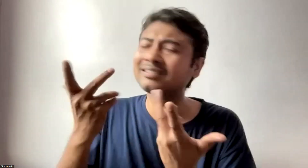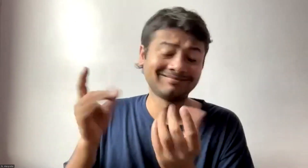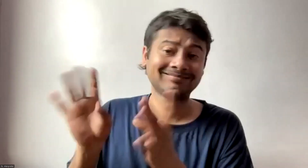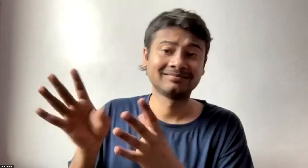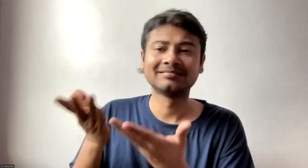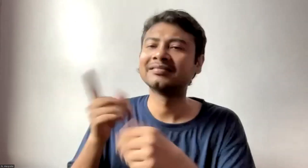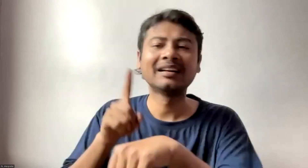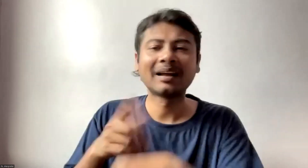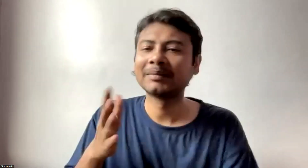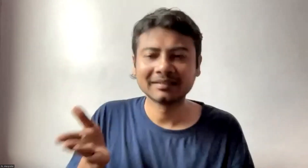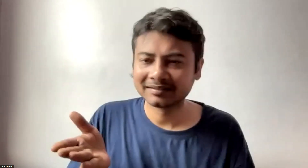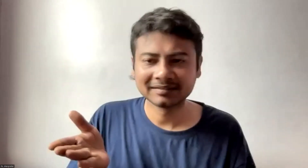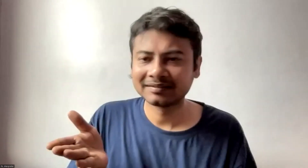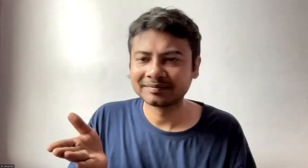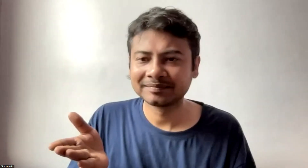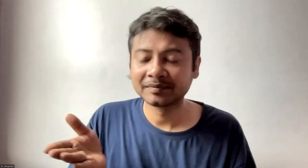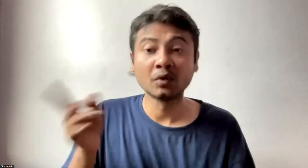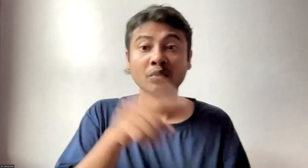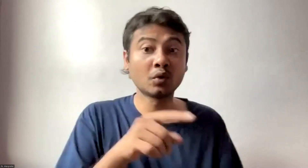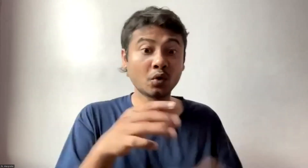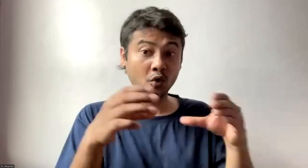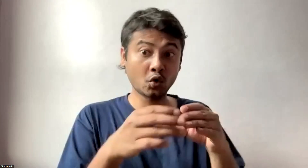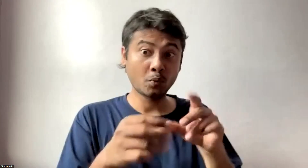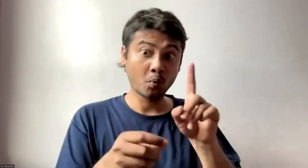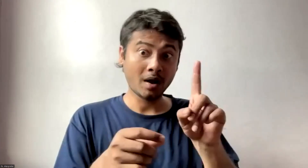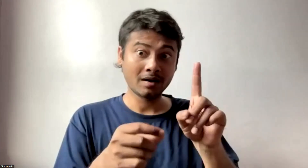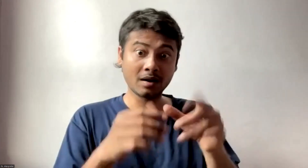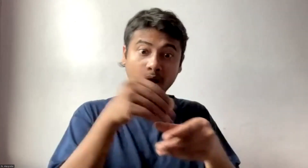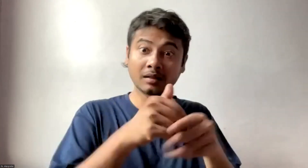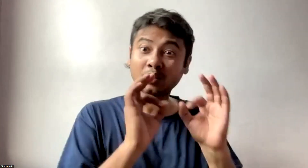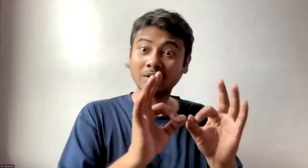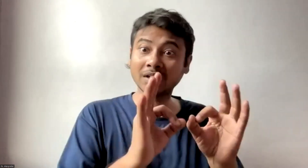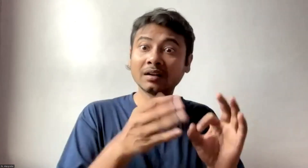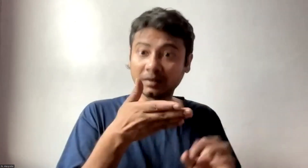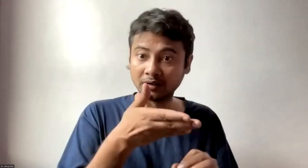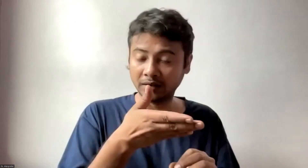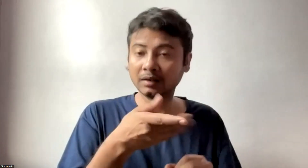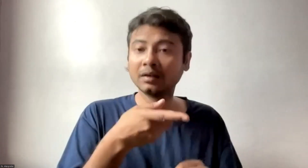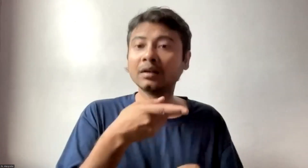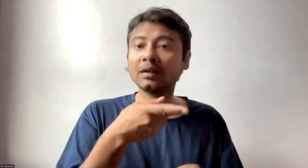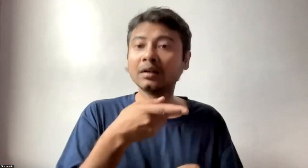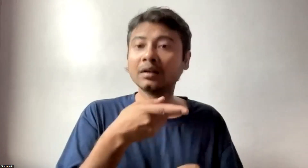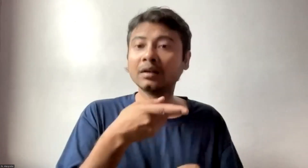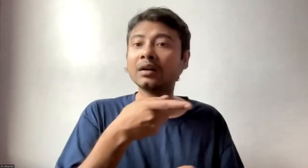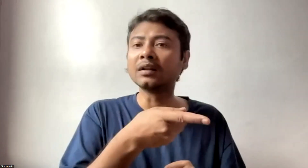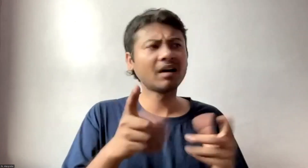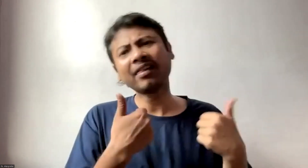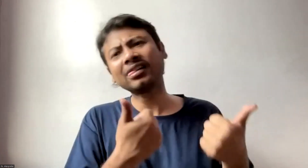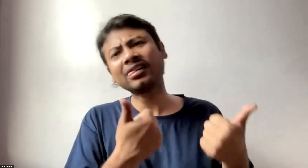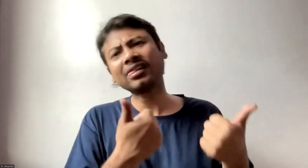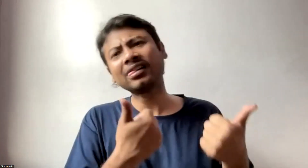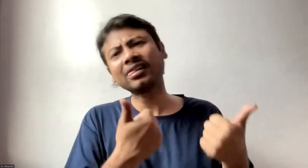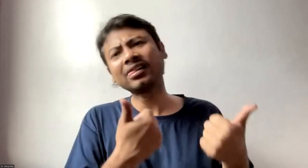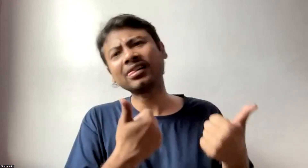happy. Why do we go to temple or why do we pray so many times? Is because we are having some problem in our life, right?